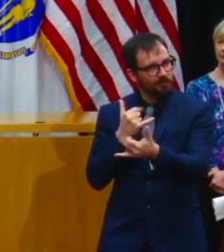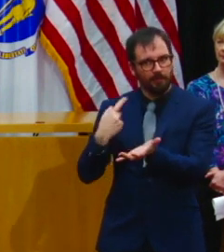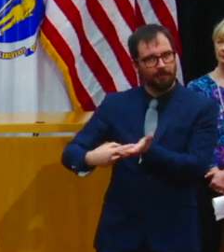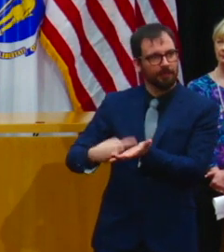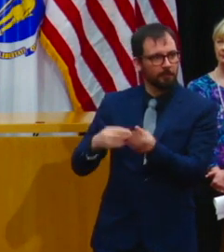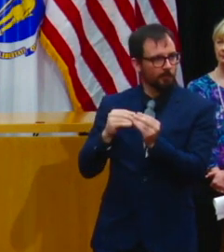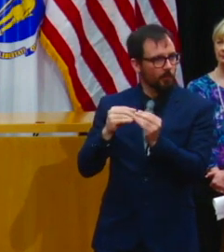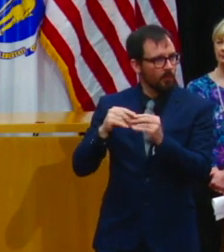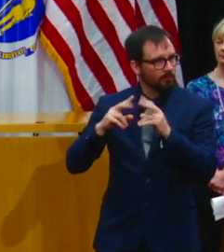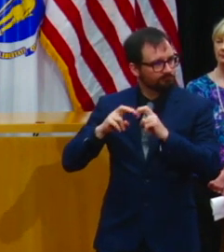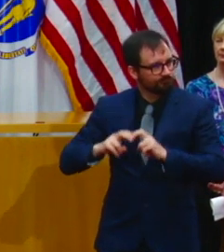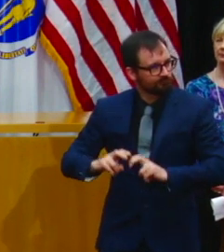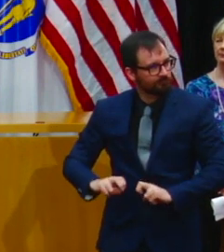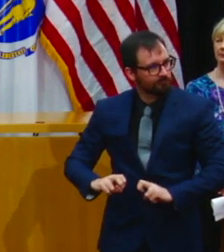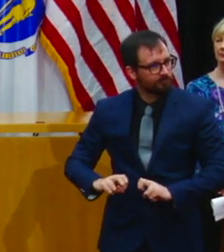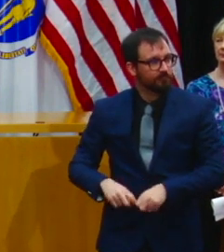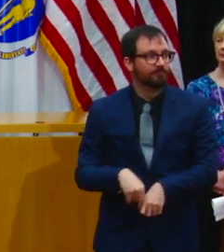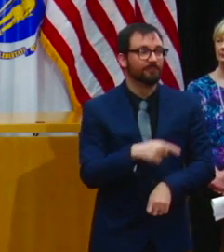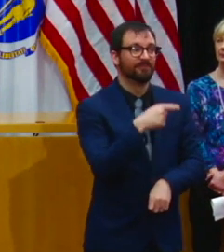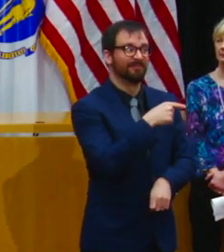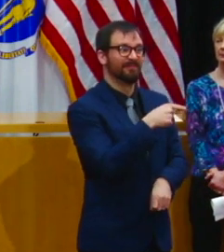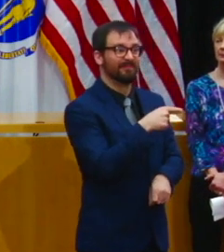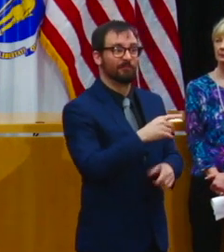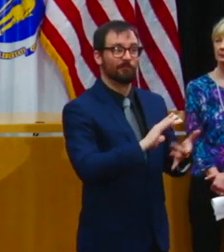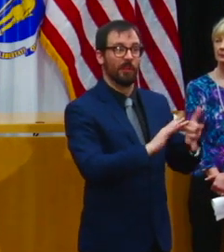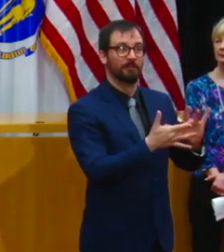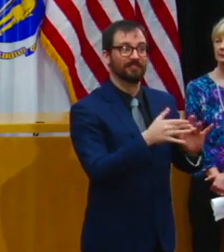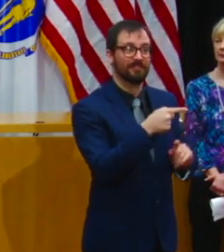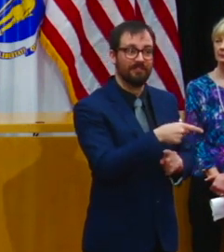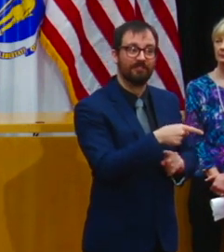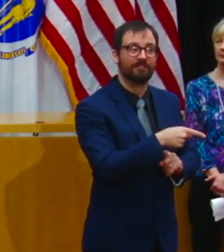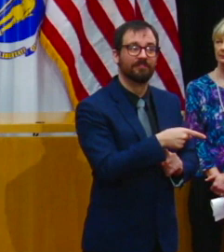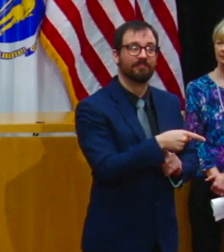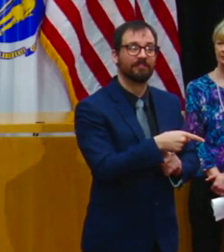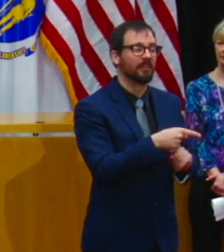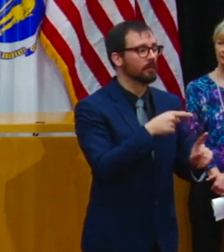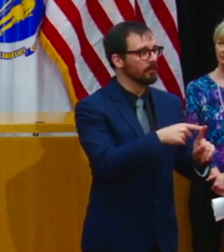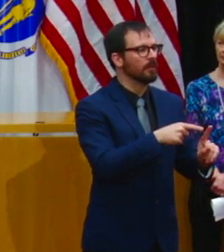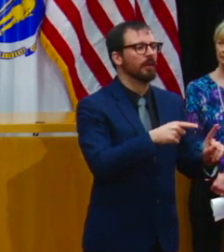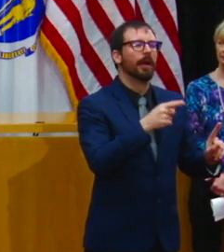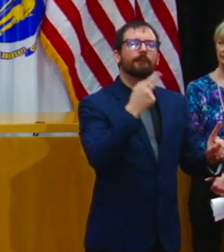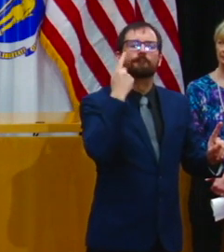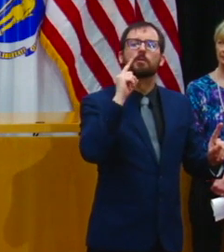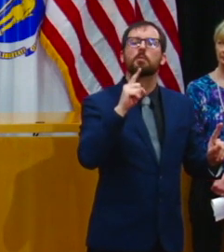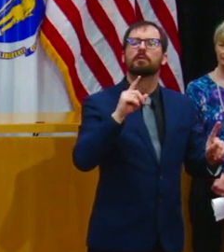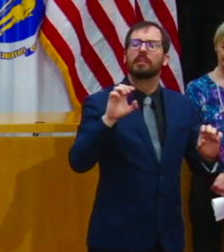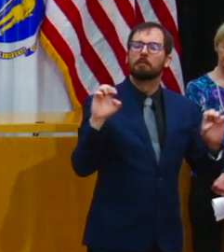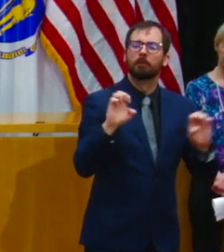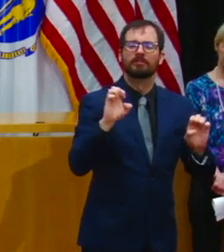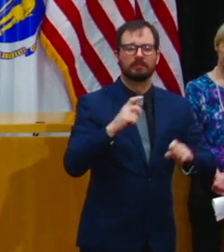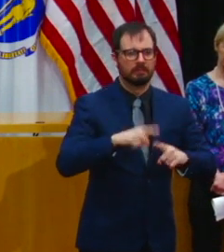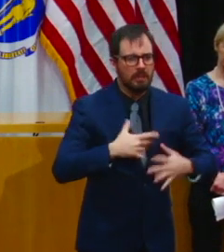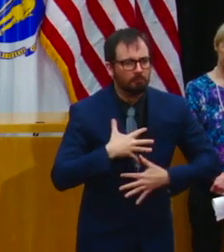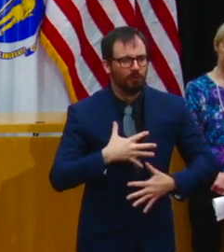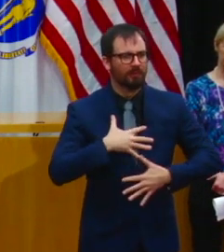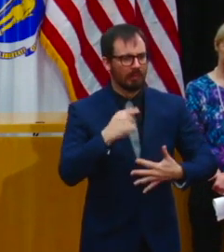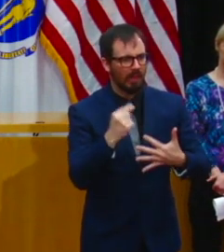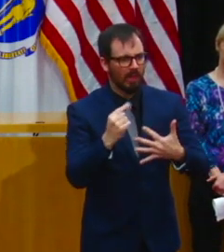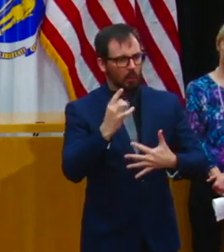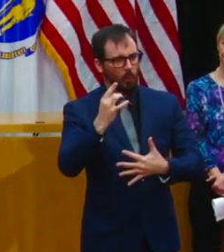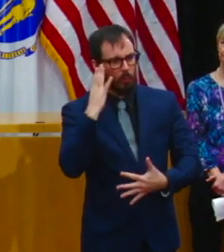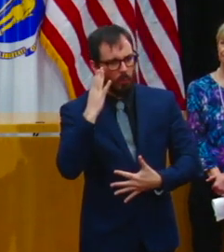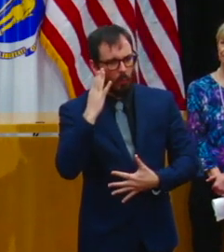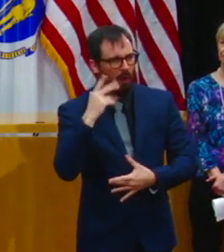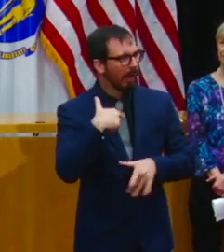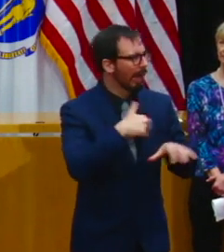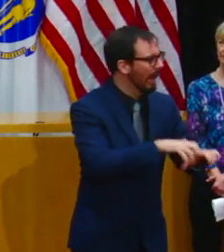in the place of emergency medical care. Instead, it's a tool everyone can use to get more information about their health and get